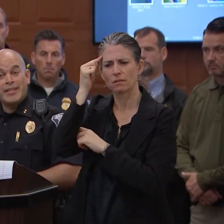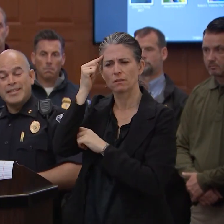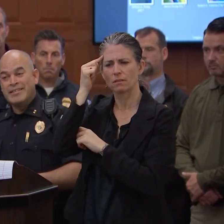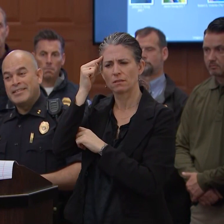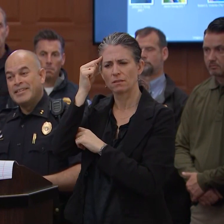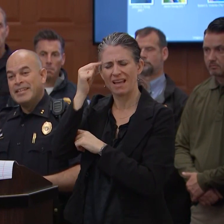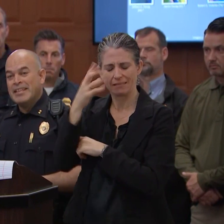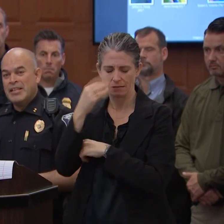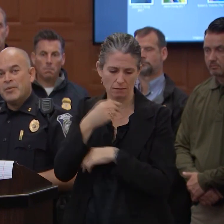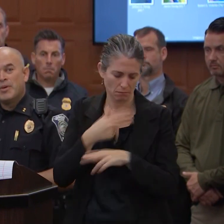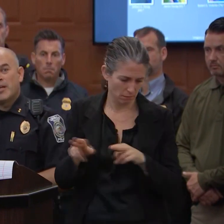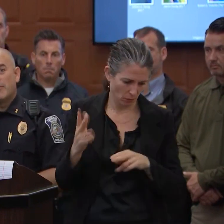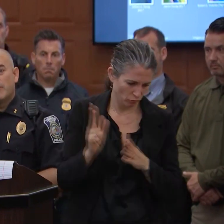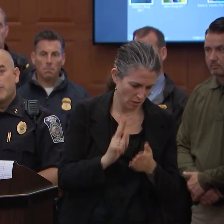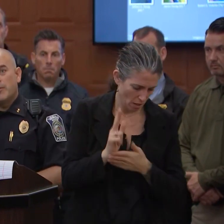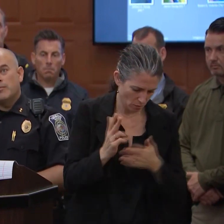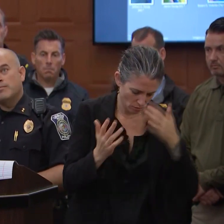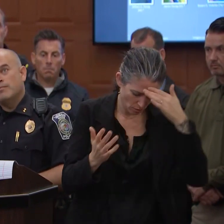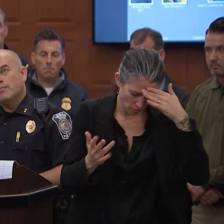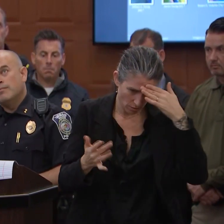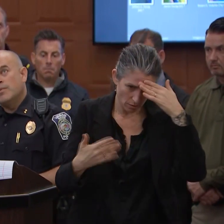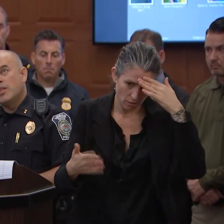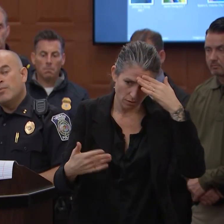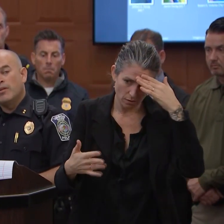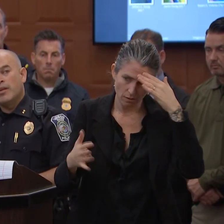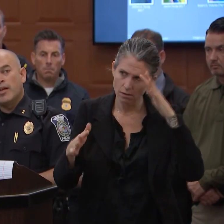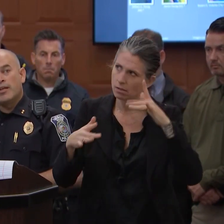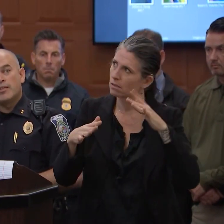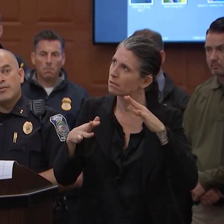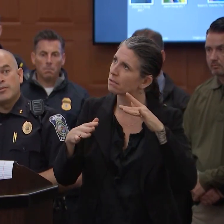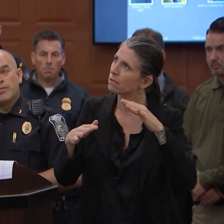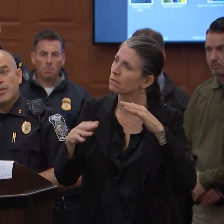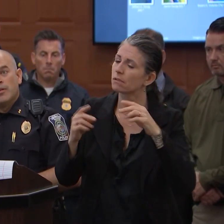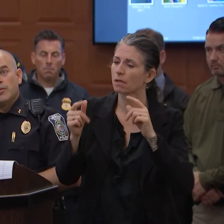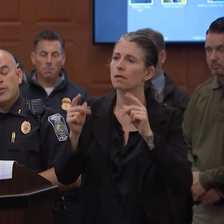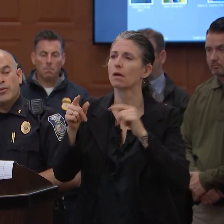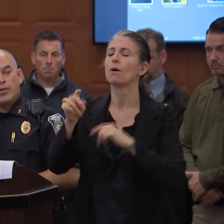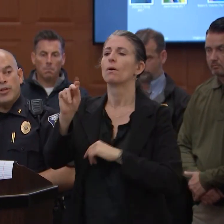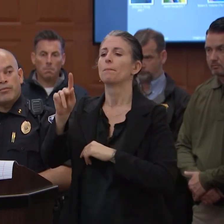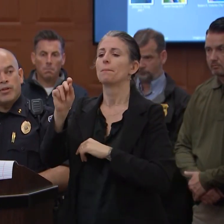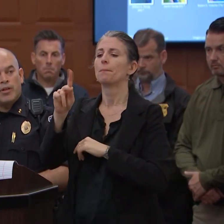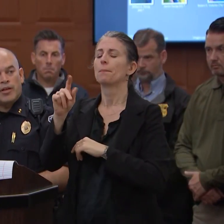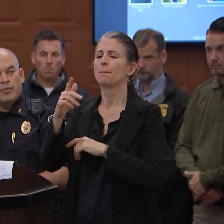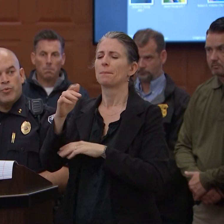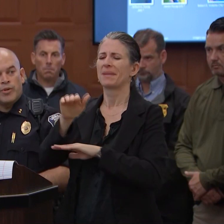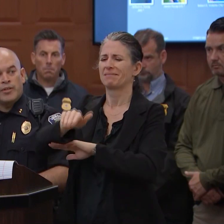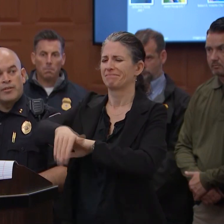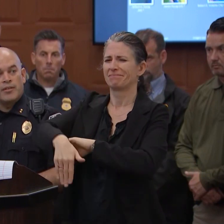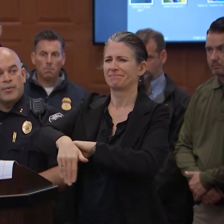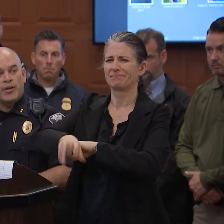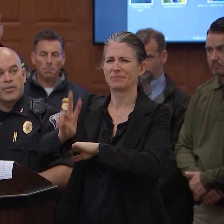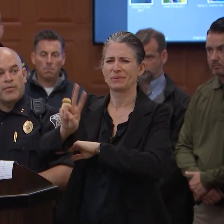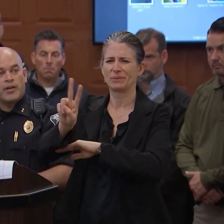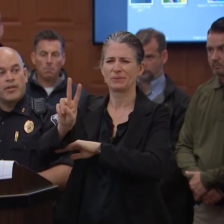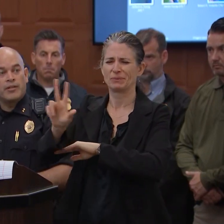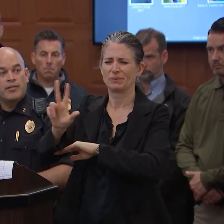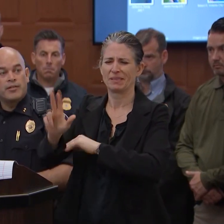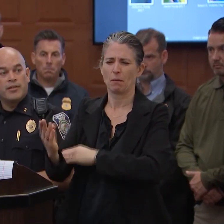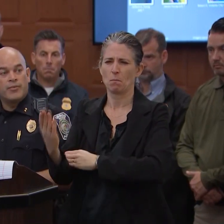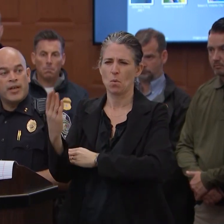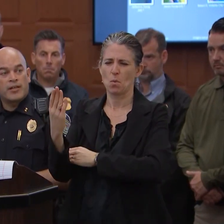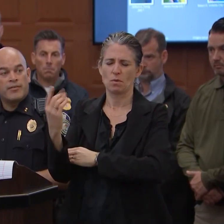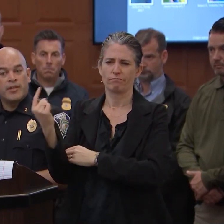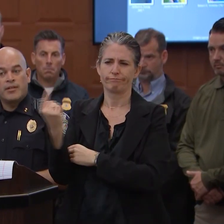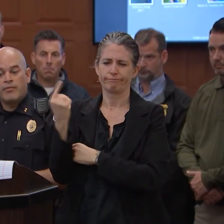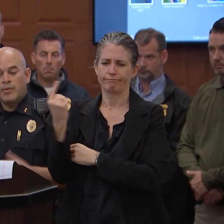few days. But it was in the middle of the night. I'd say it was 2:30, 3 o'clock in the morning. My officer found it,